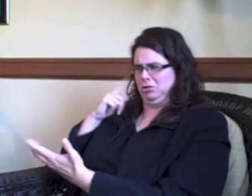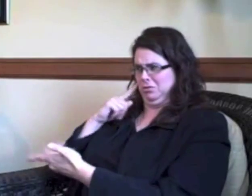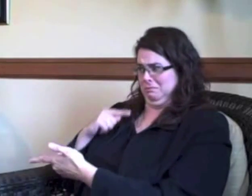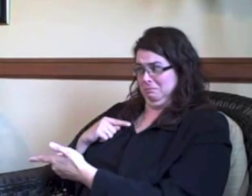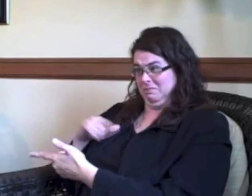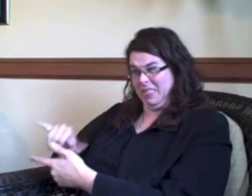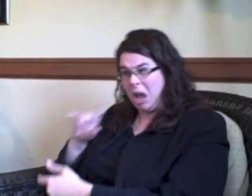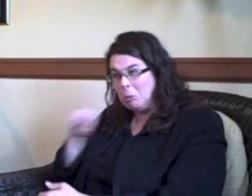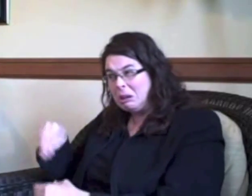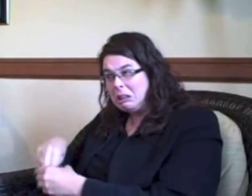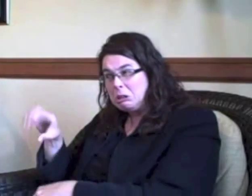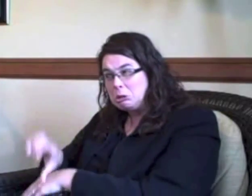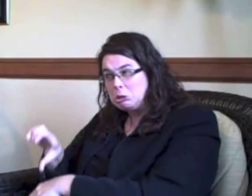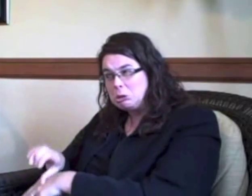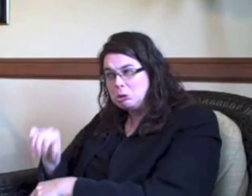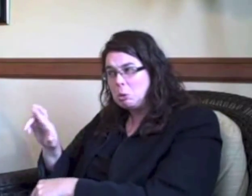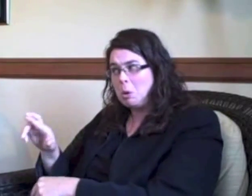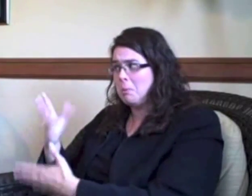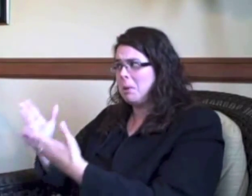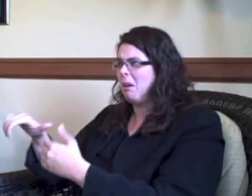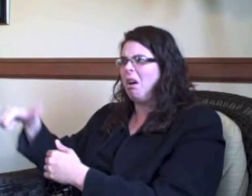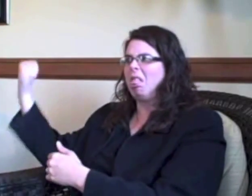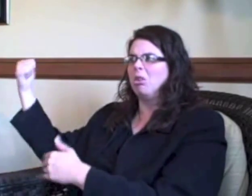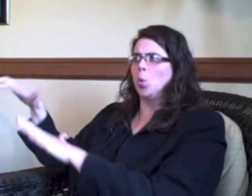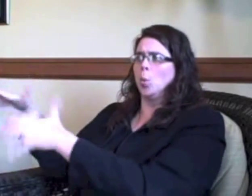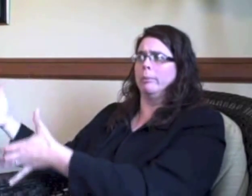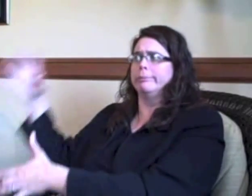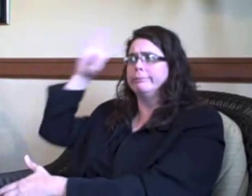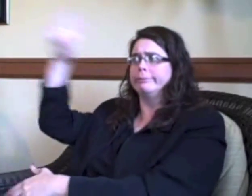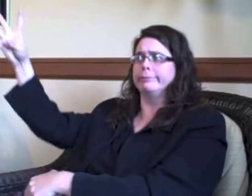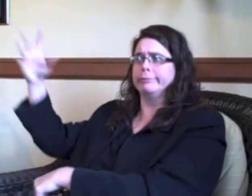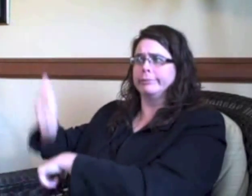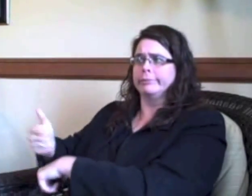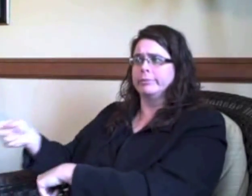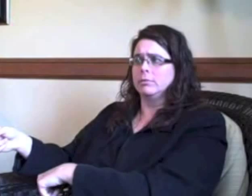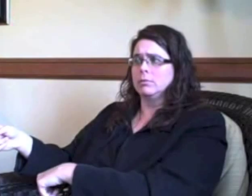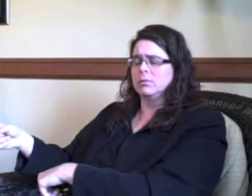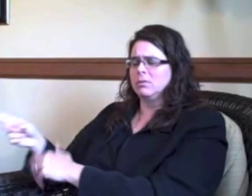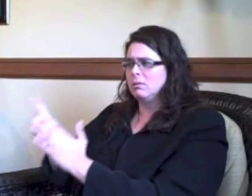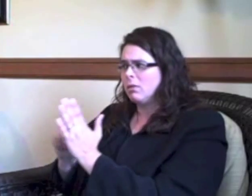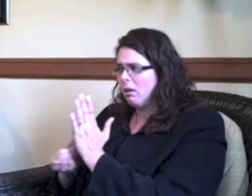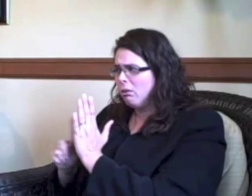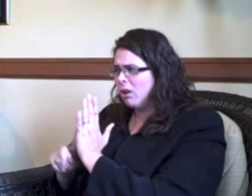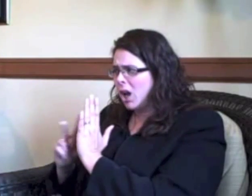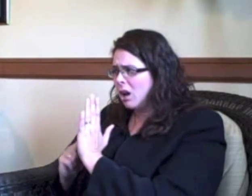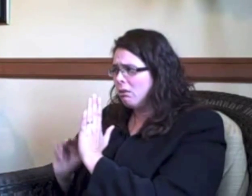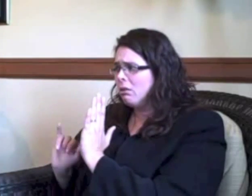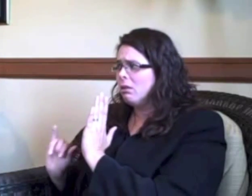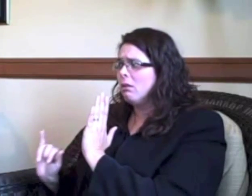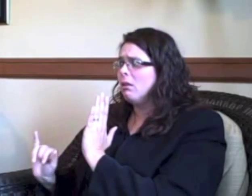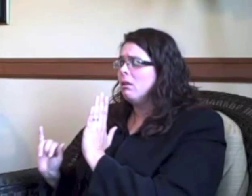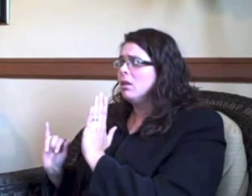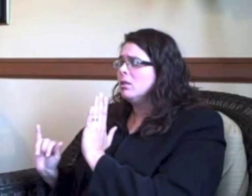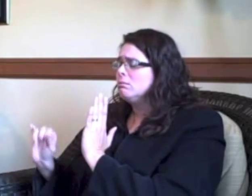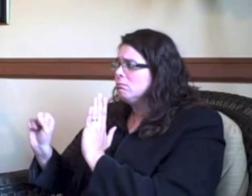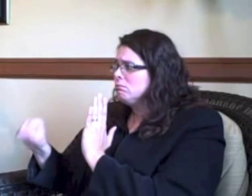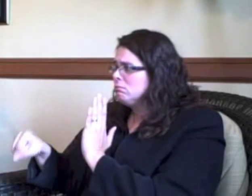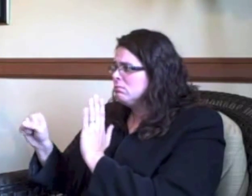the second one. And then when I started learning about the consecrated virgin, I didn't really know that that was still an option